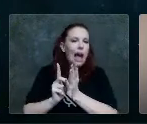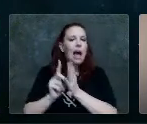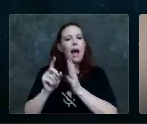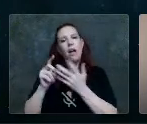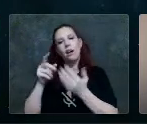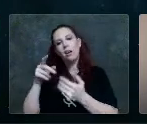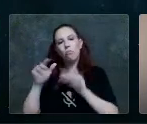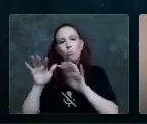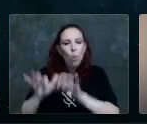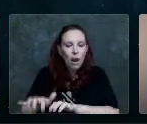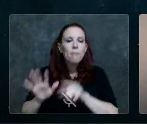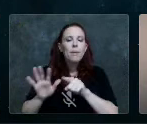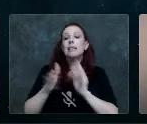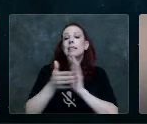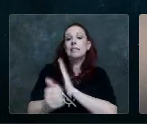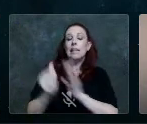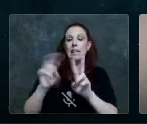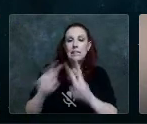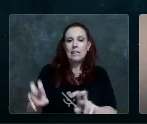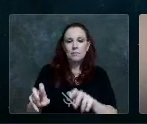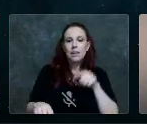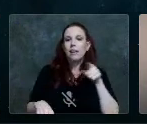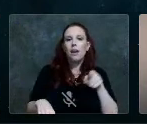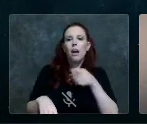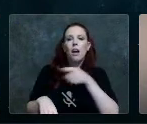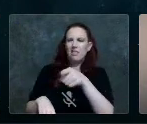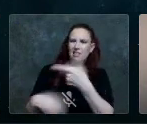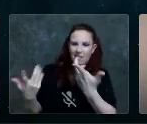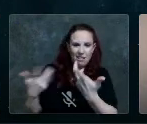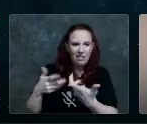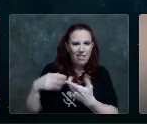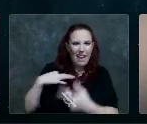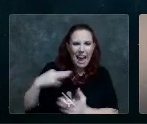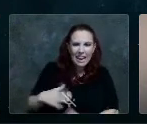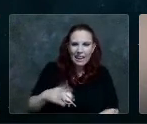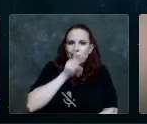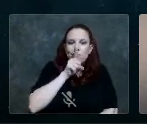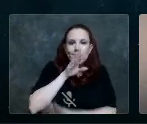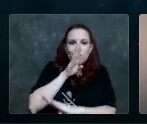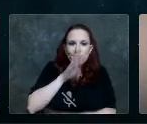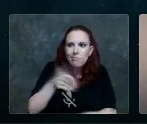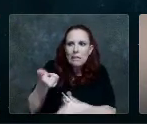skill assessments. Other thing is this candidate did not talk enough. I felt like I was pulling teeth. I didn't know why they were doing things.